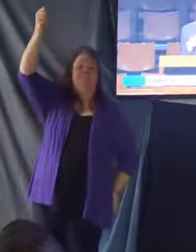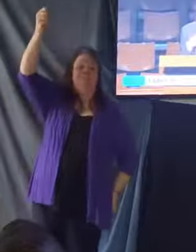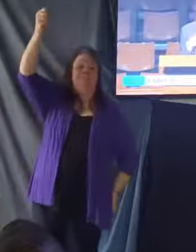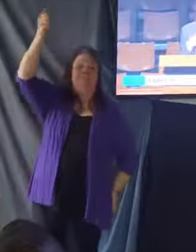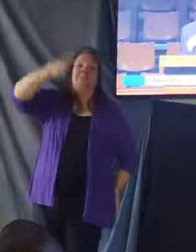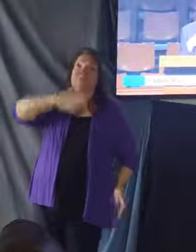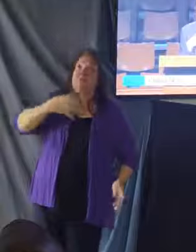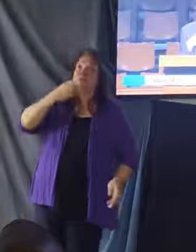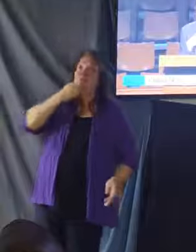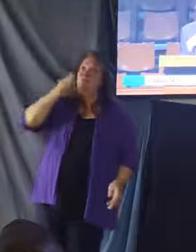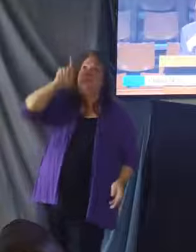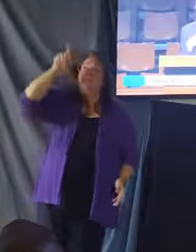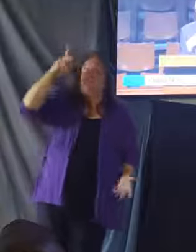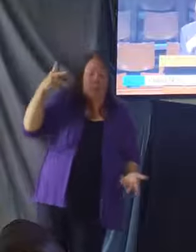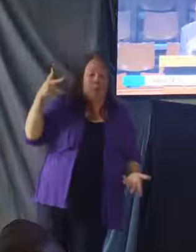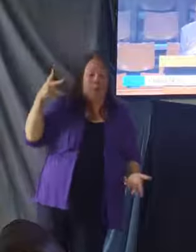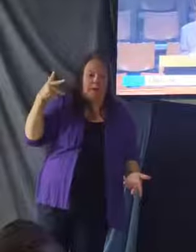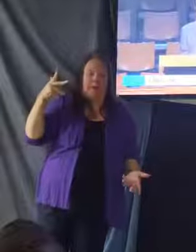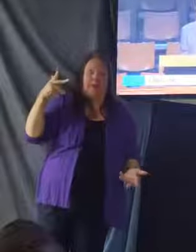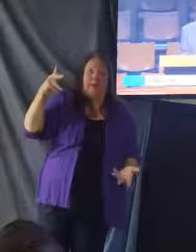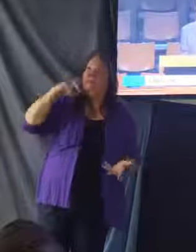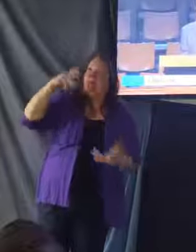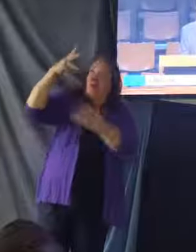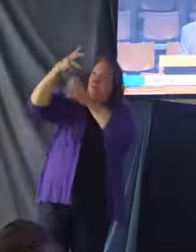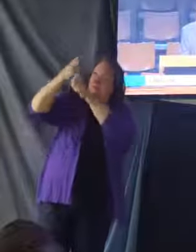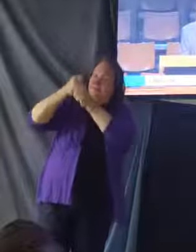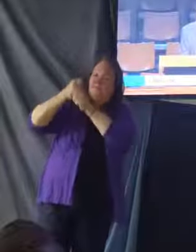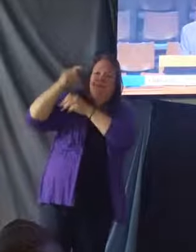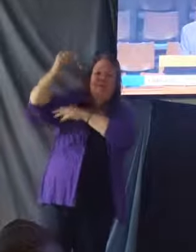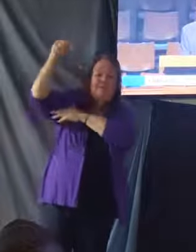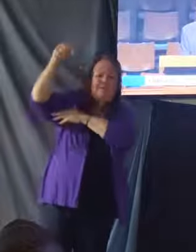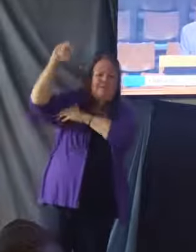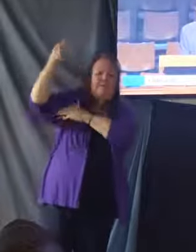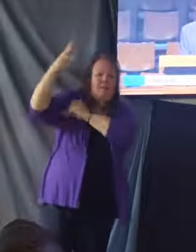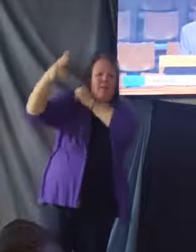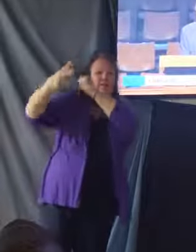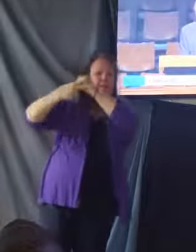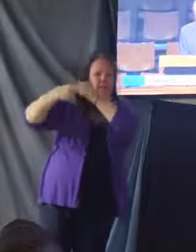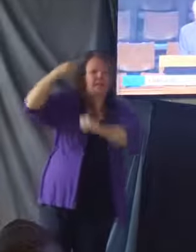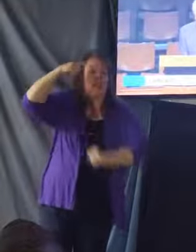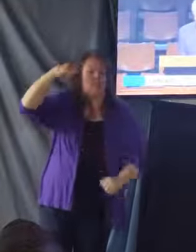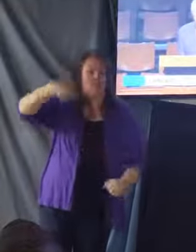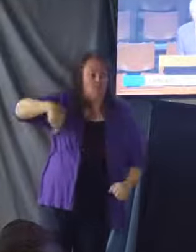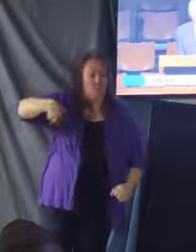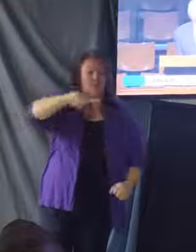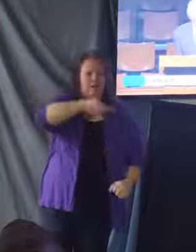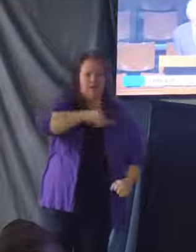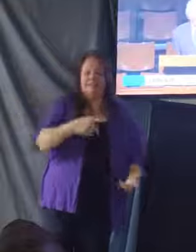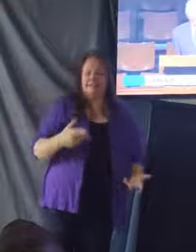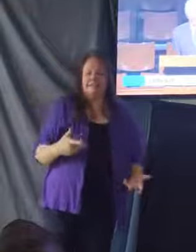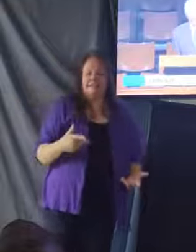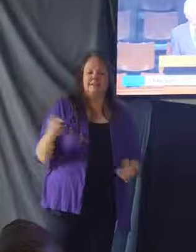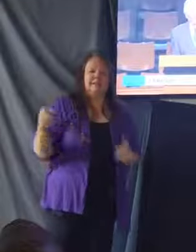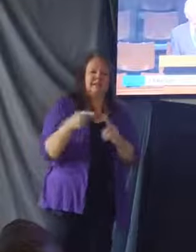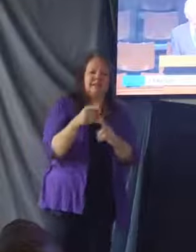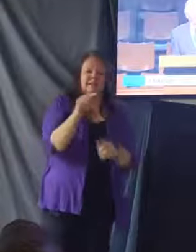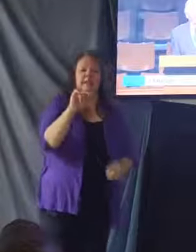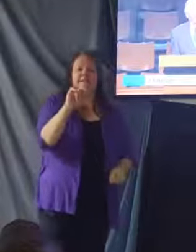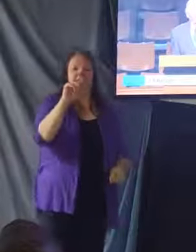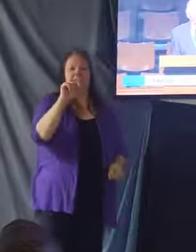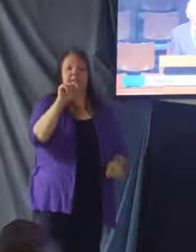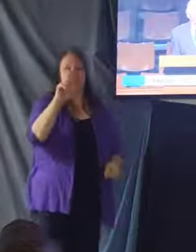as a treasure, an inheritance God is reserving for us. Come back to